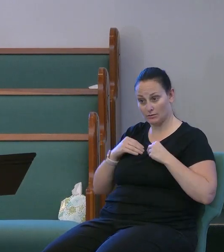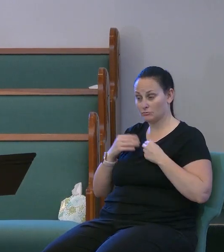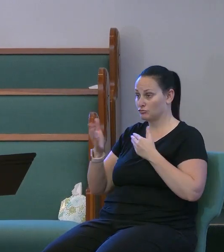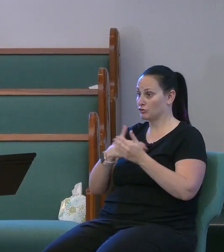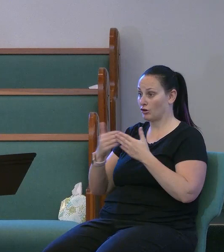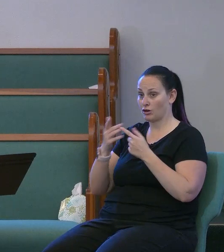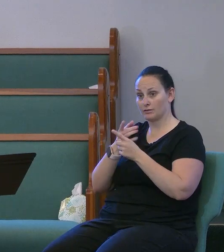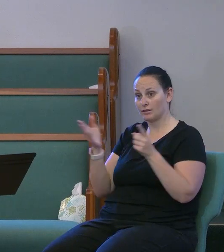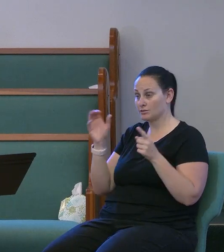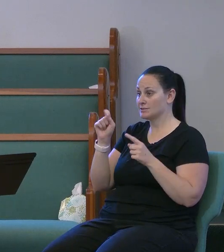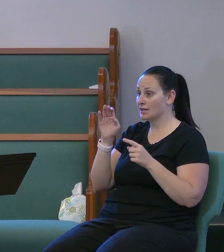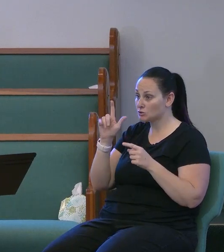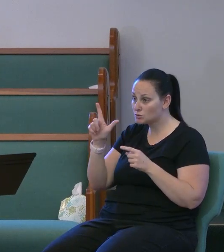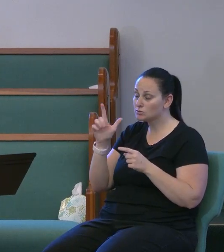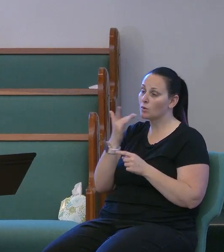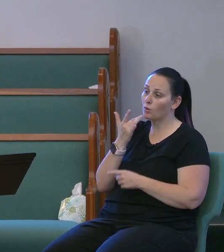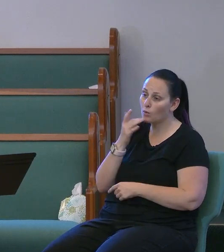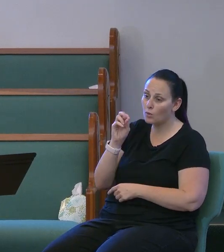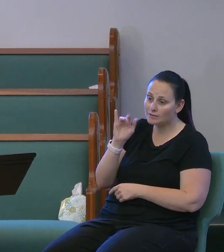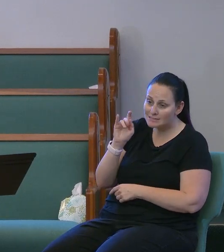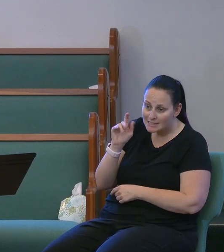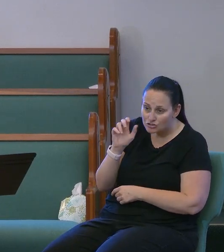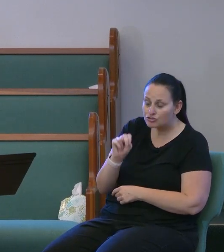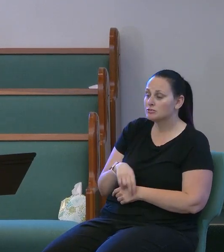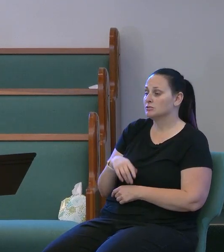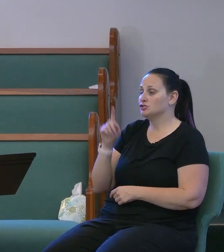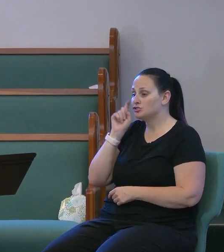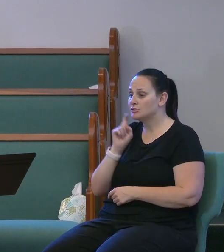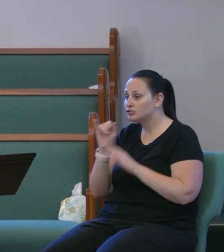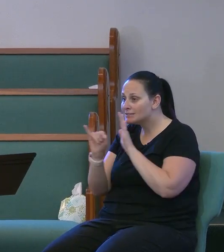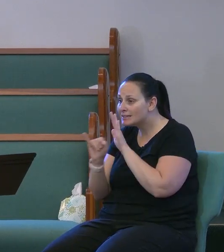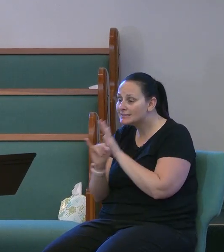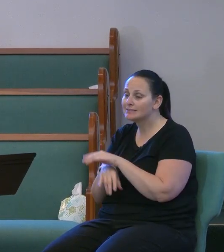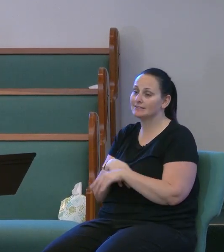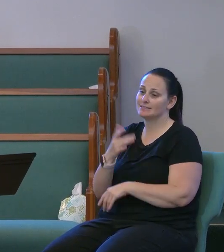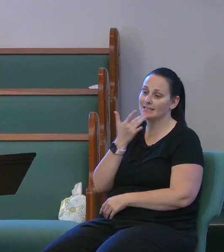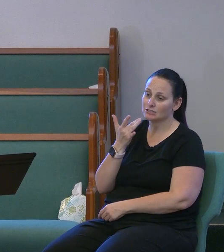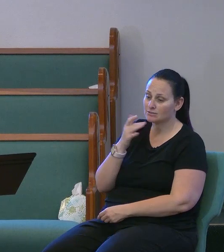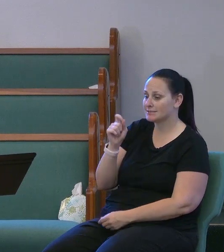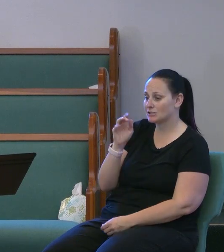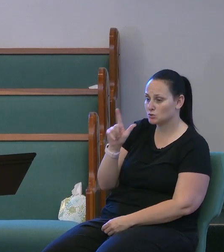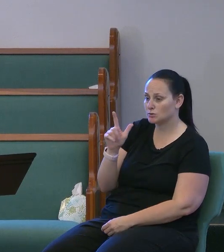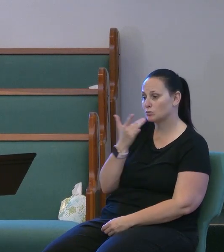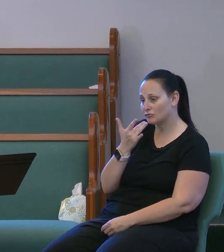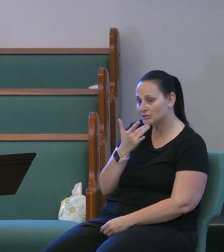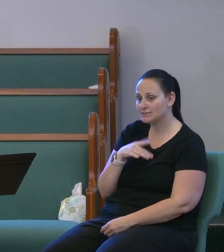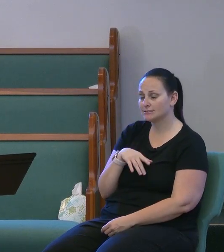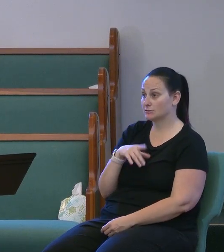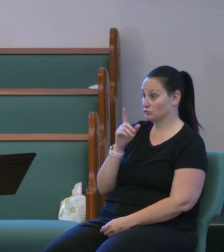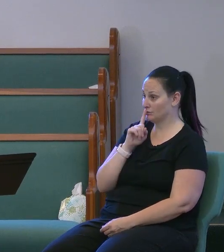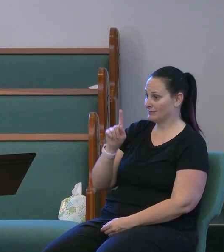their sexual orientation, their gender identity, their sexual preference. It is